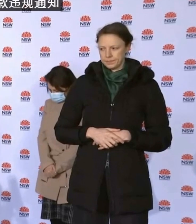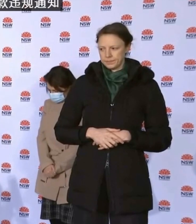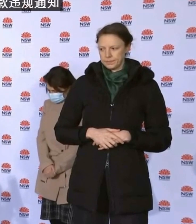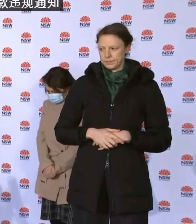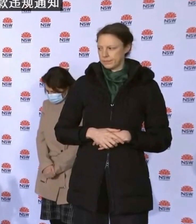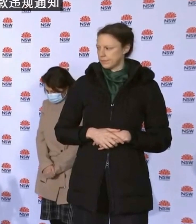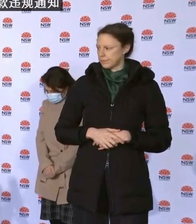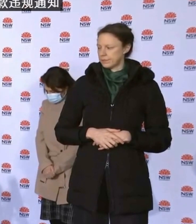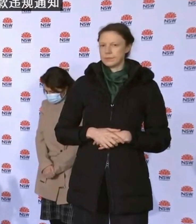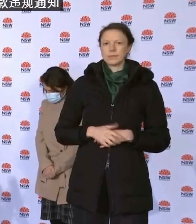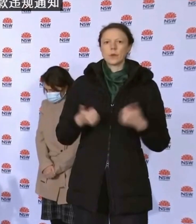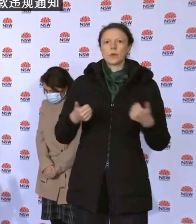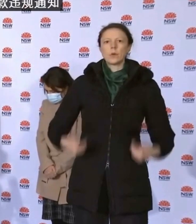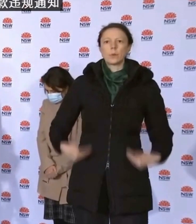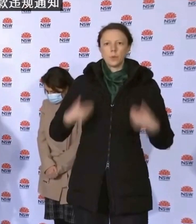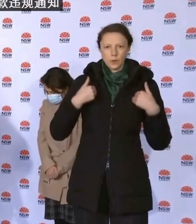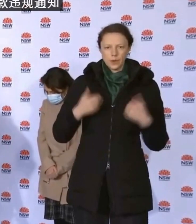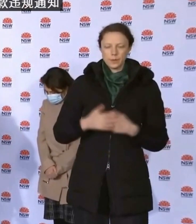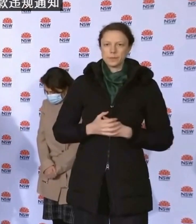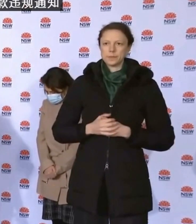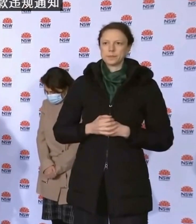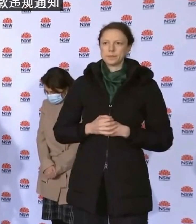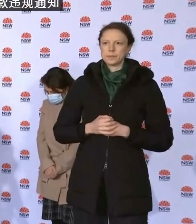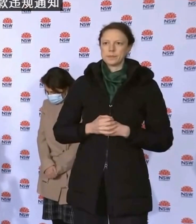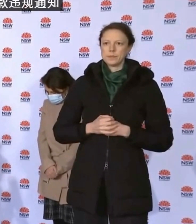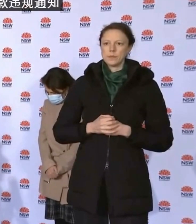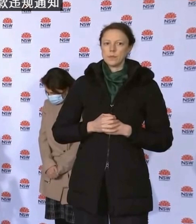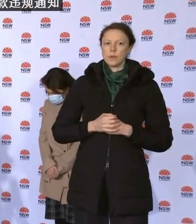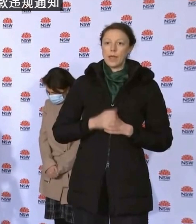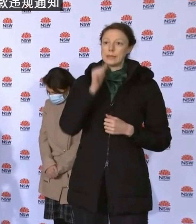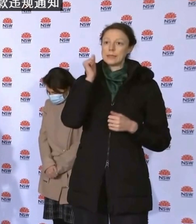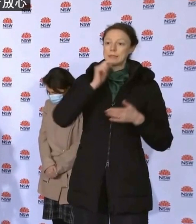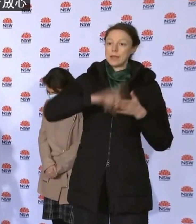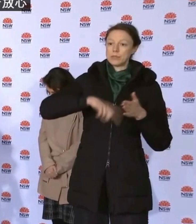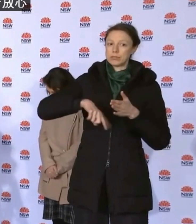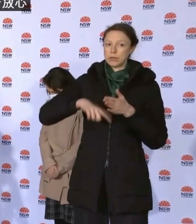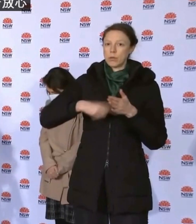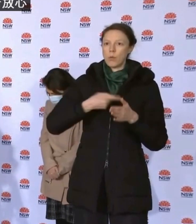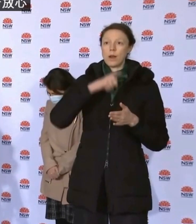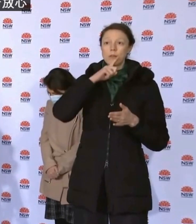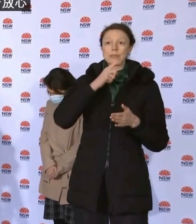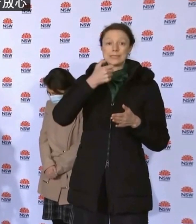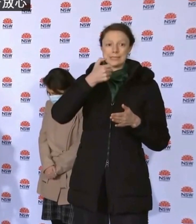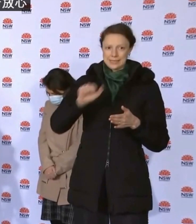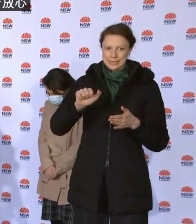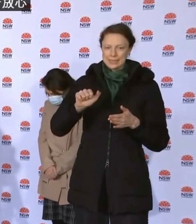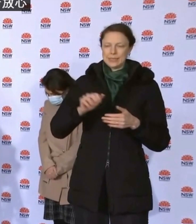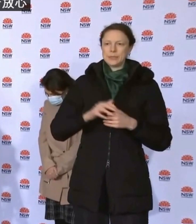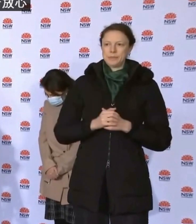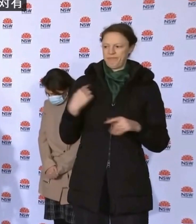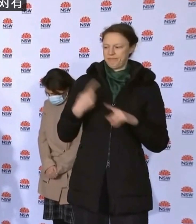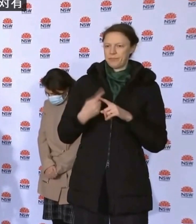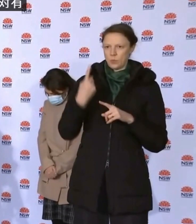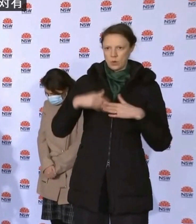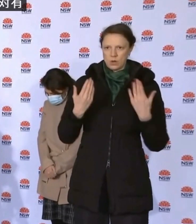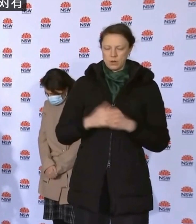Thank you, Minister. Good morning, Premier. Dr. Chan. 160 penalty infringement notices issued in the last 24 hours, and be rest